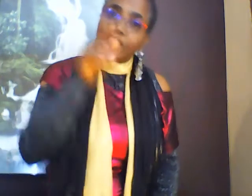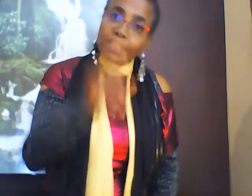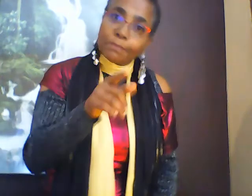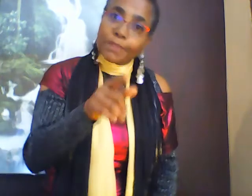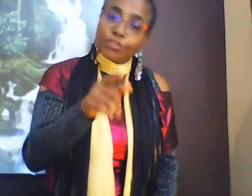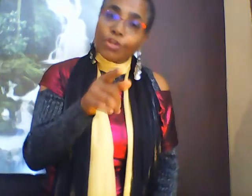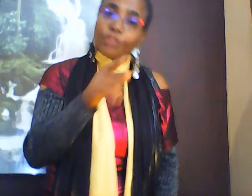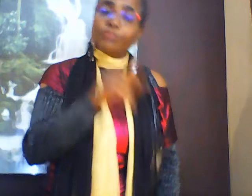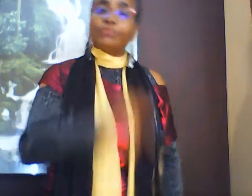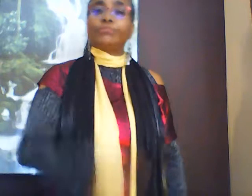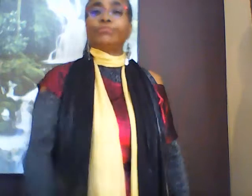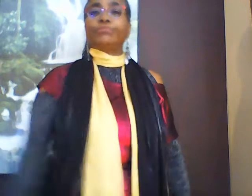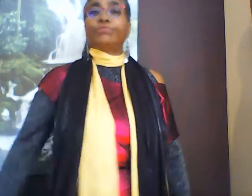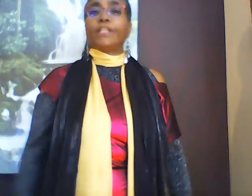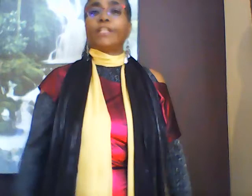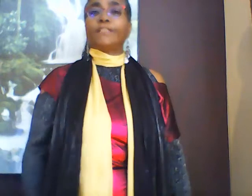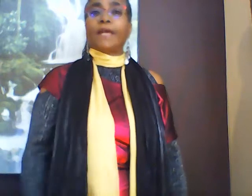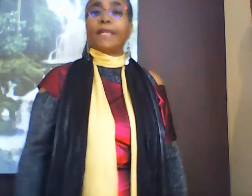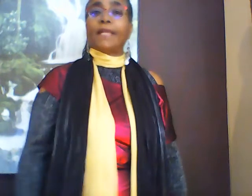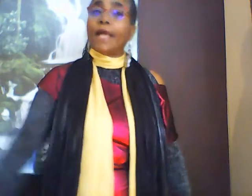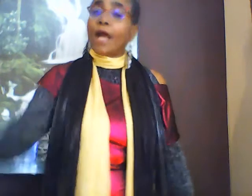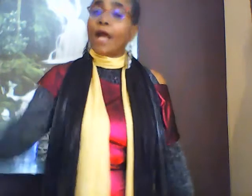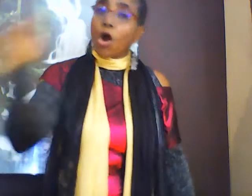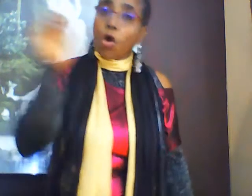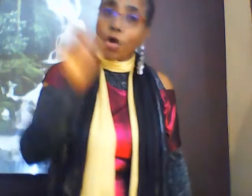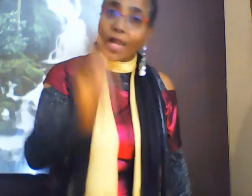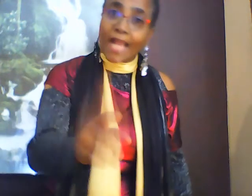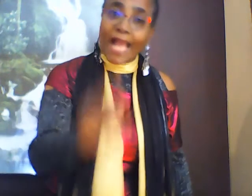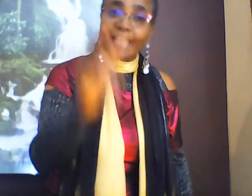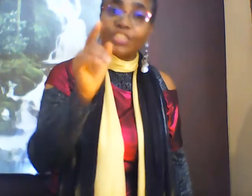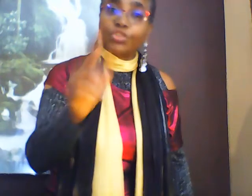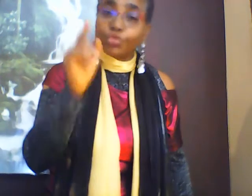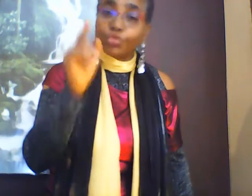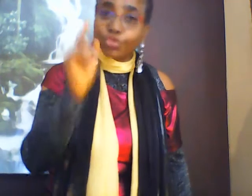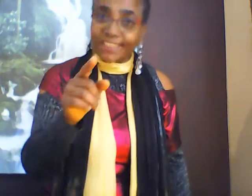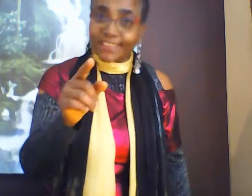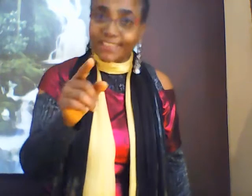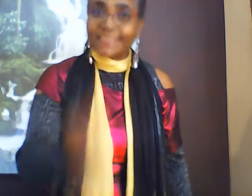Depression. To identify. Organ to treat.